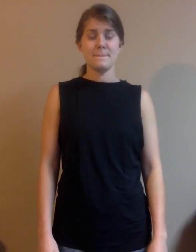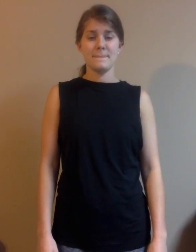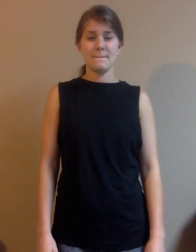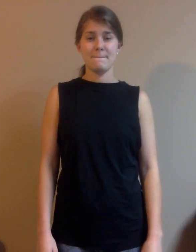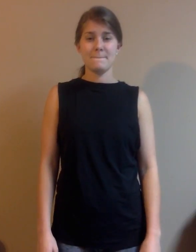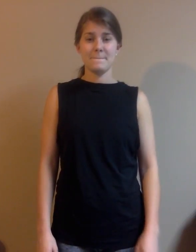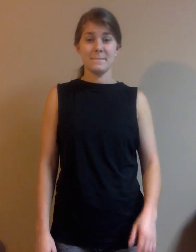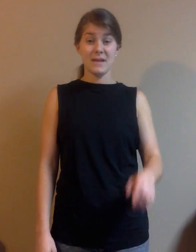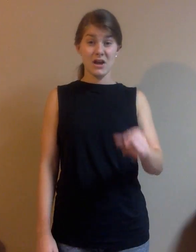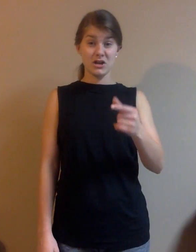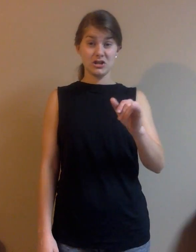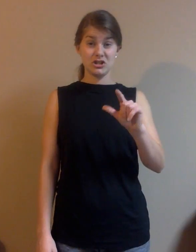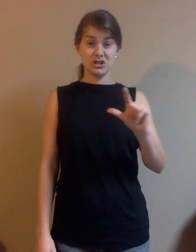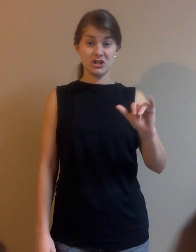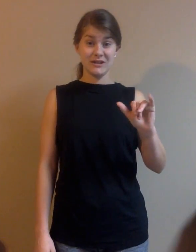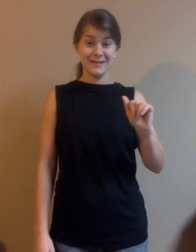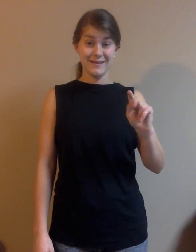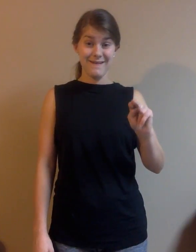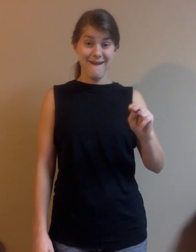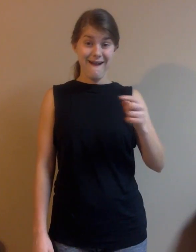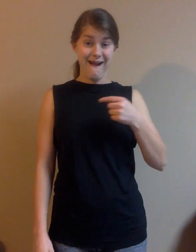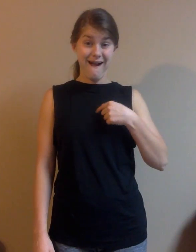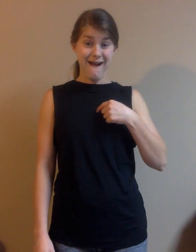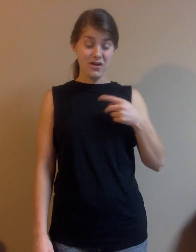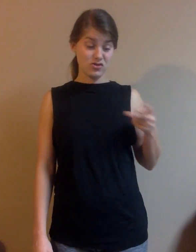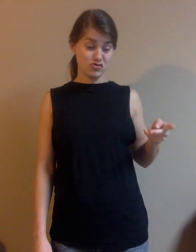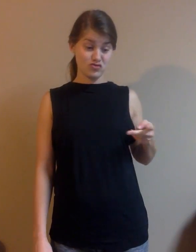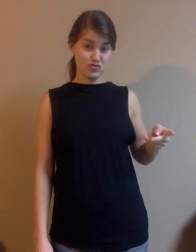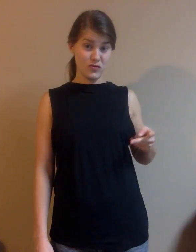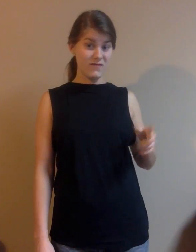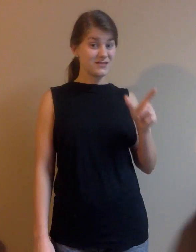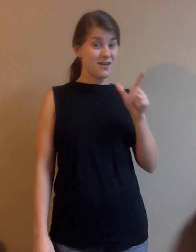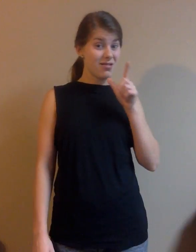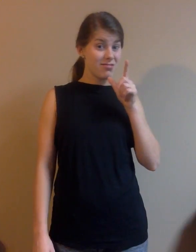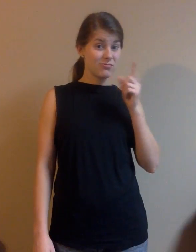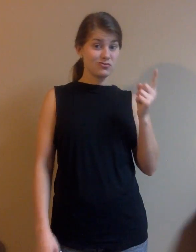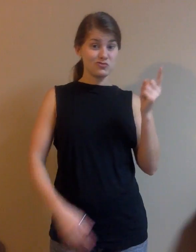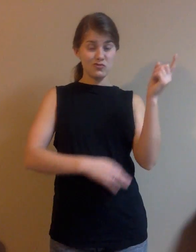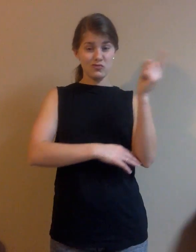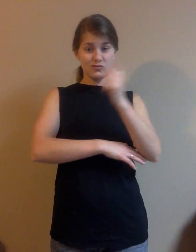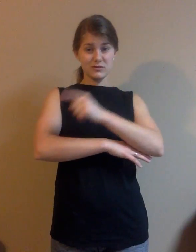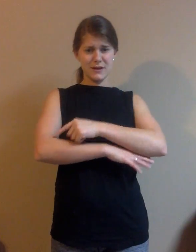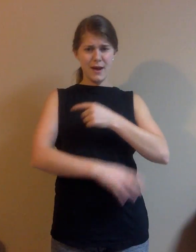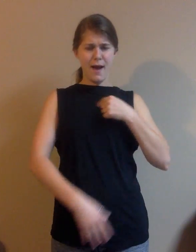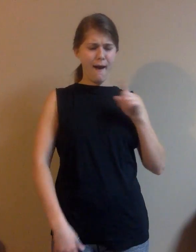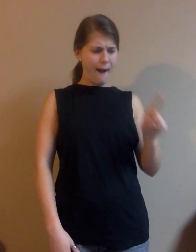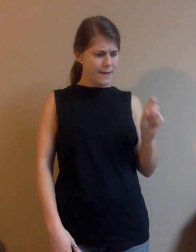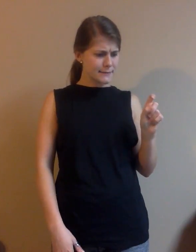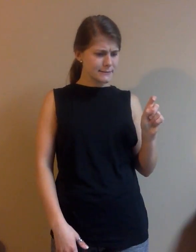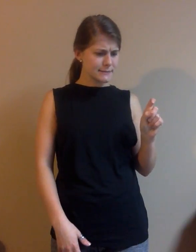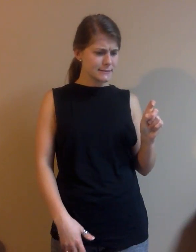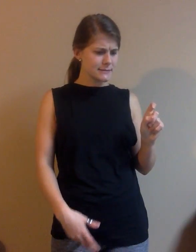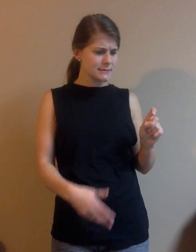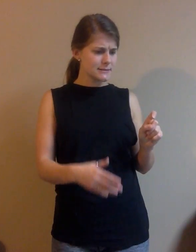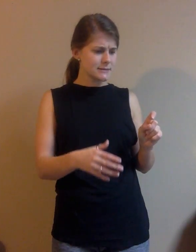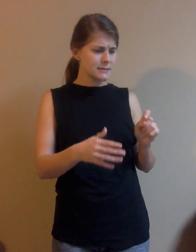lunch one day. I said, how'd you get to be a dancer? And she said it was interesting. When she was at school, she was really hopeless. And the school in the 30s